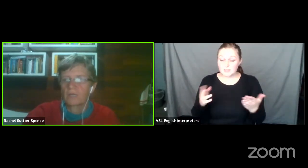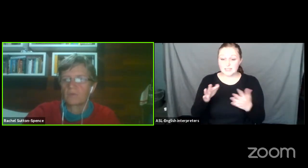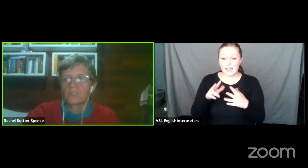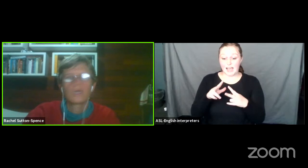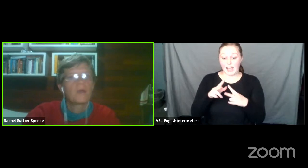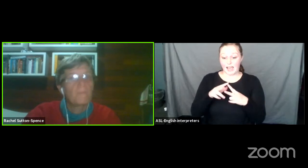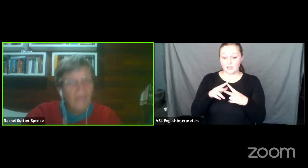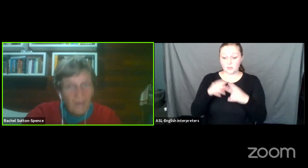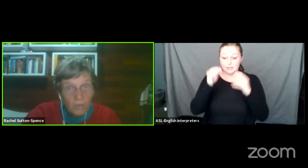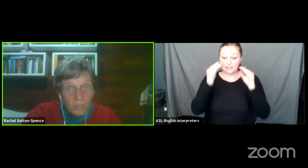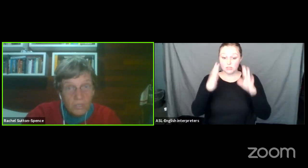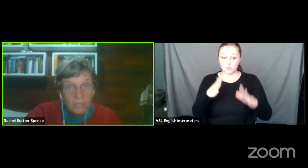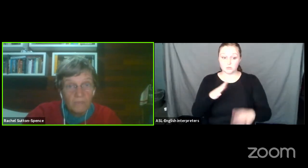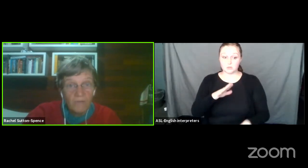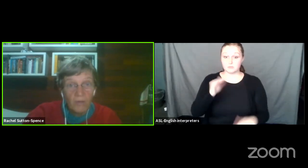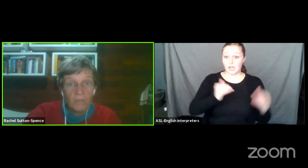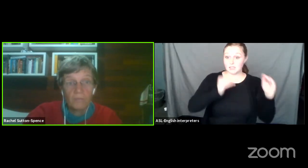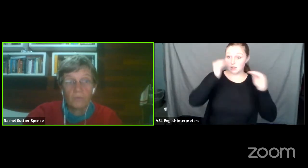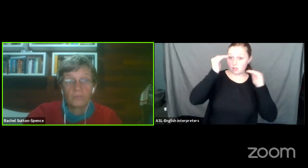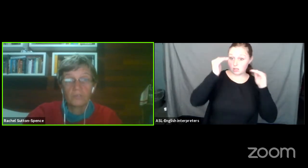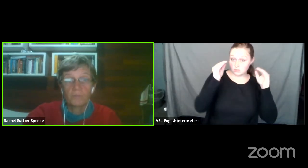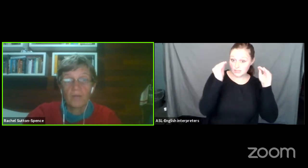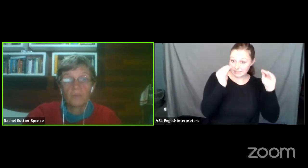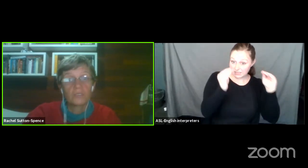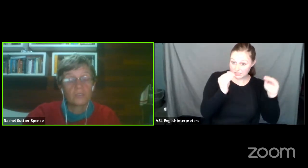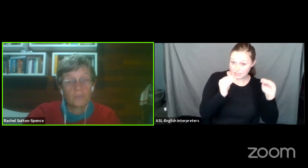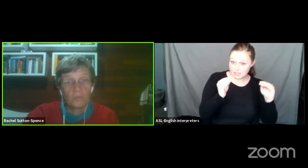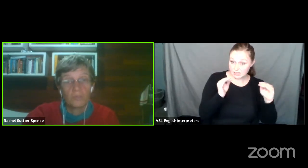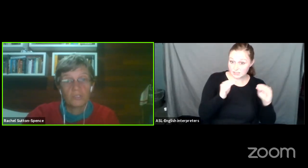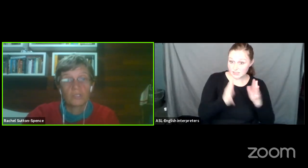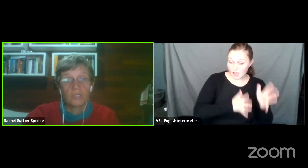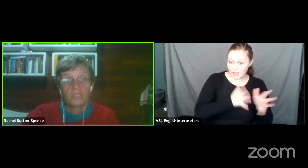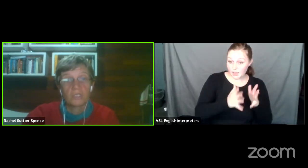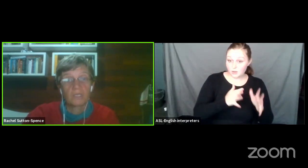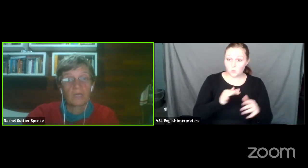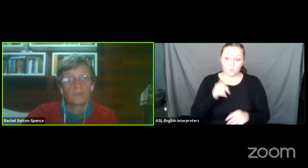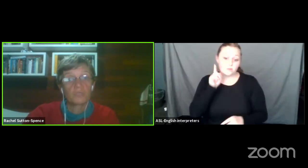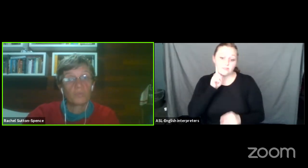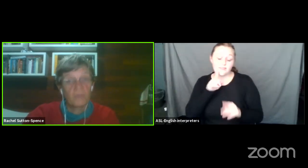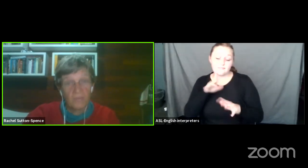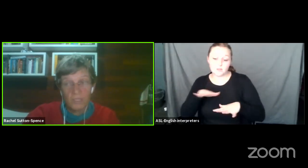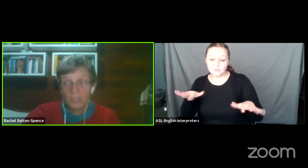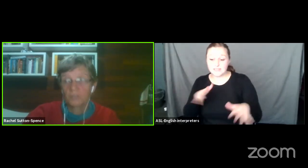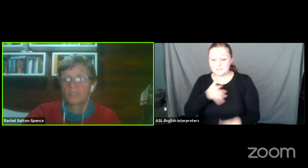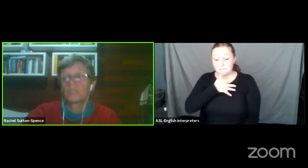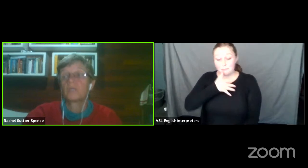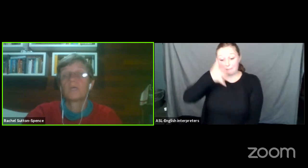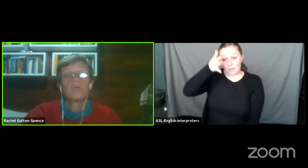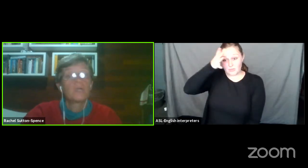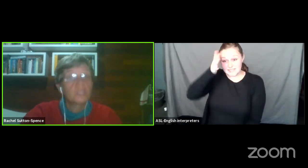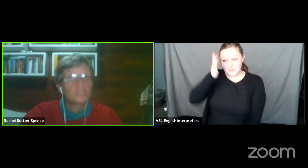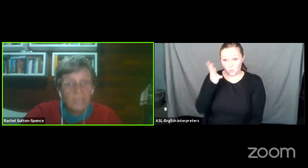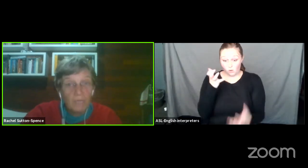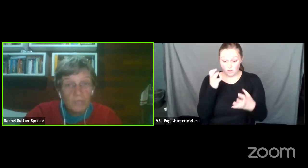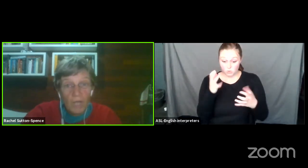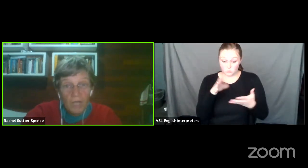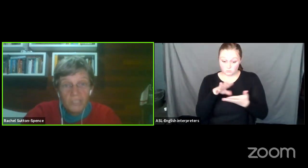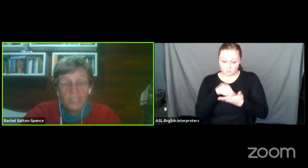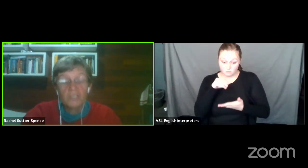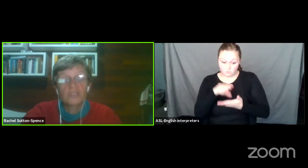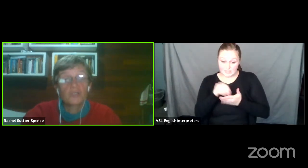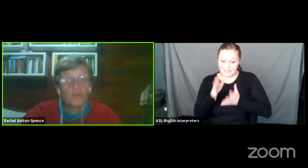sign language, parents, very important, parents who want to learn sign language with their children, sign